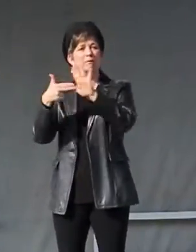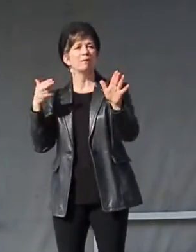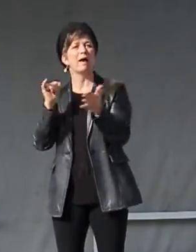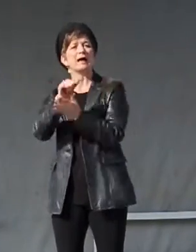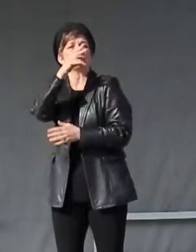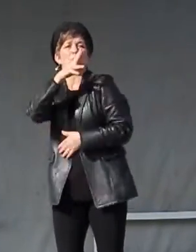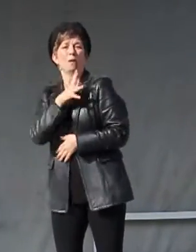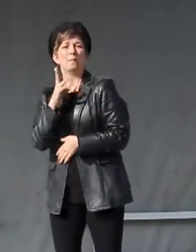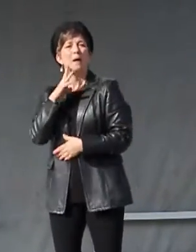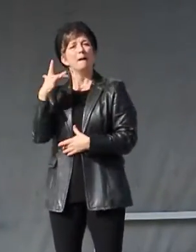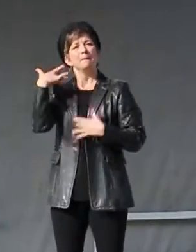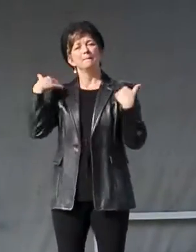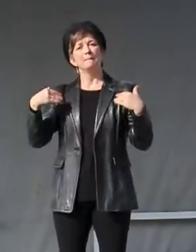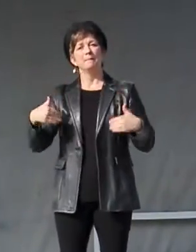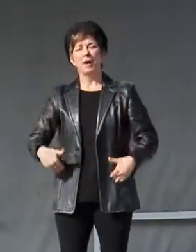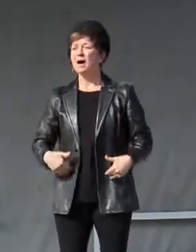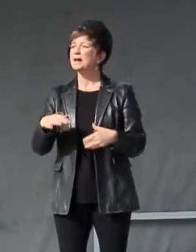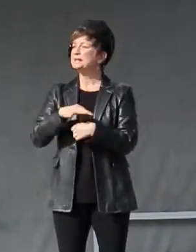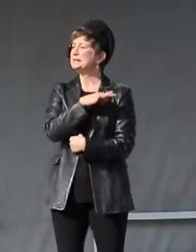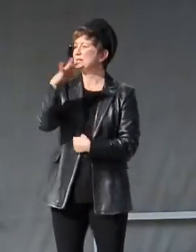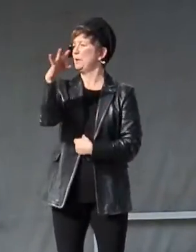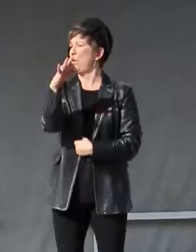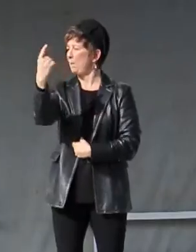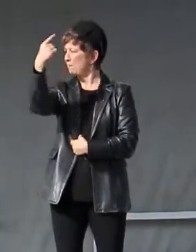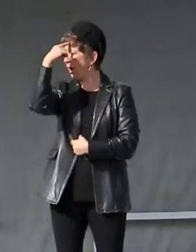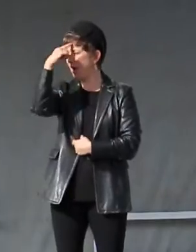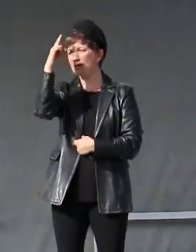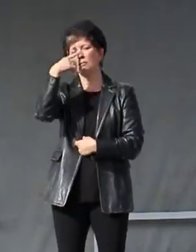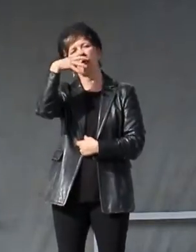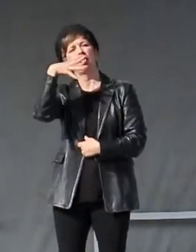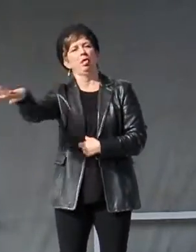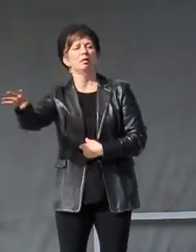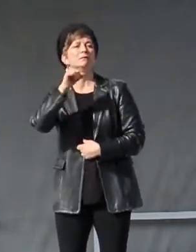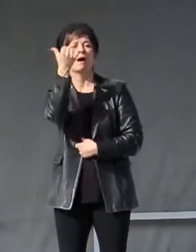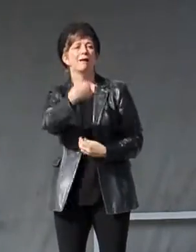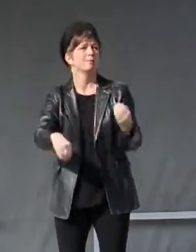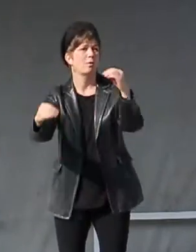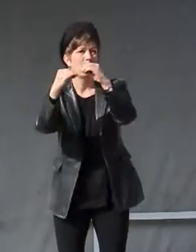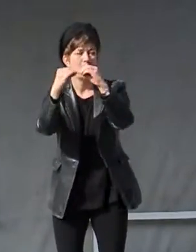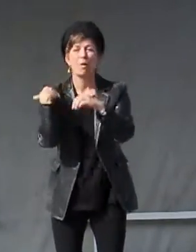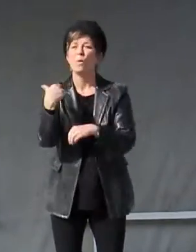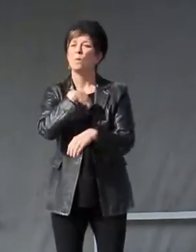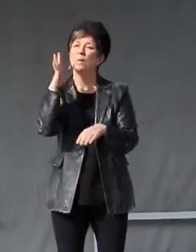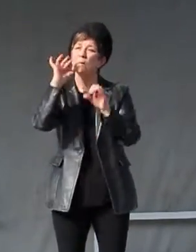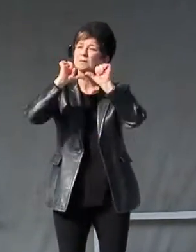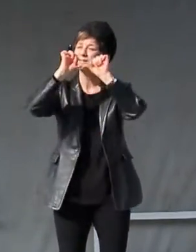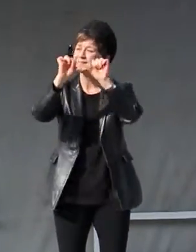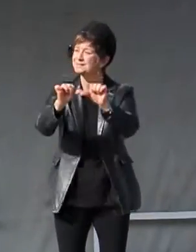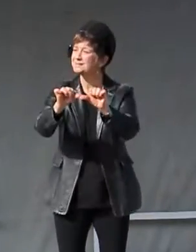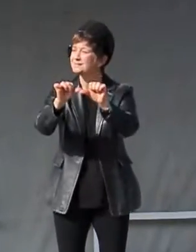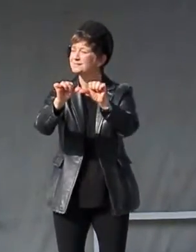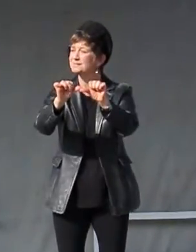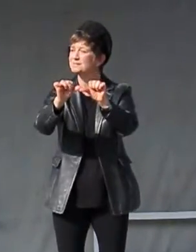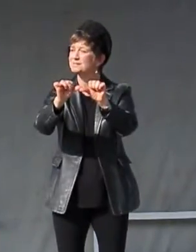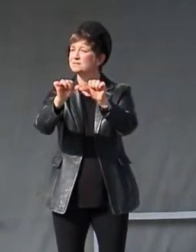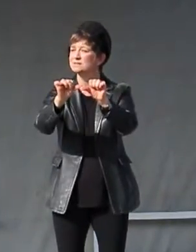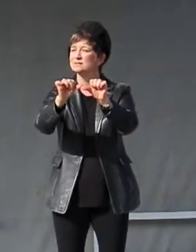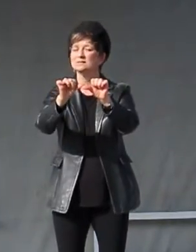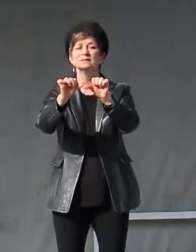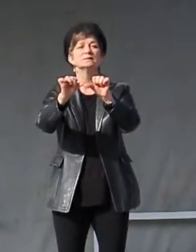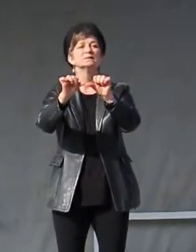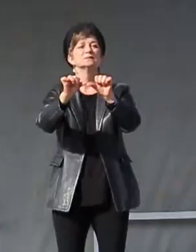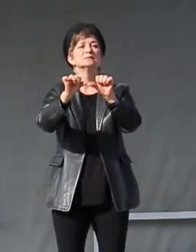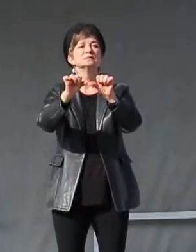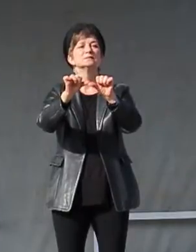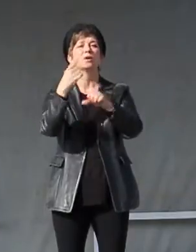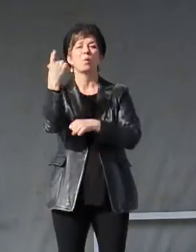in mind, body, or spirit to be disregarded. We persist. Yes.